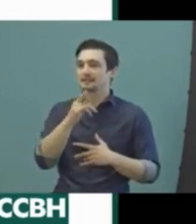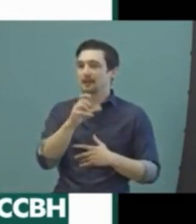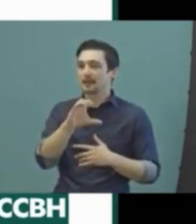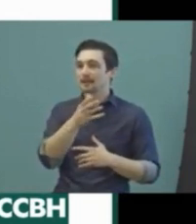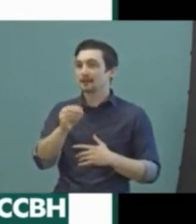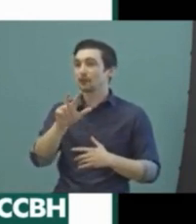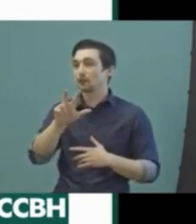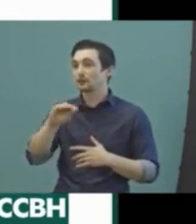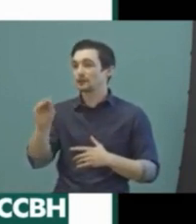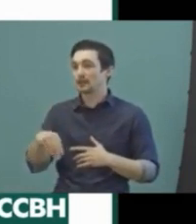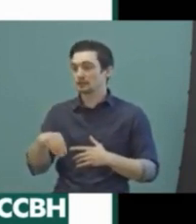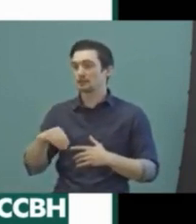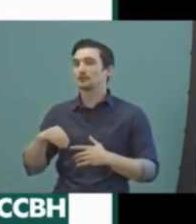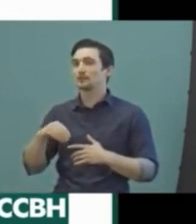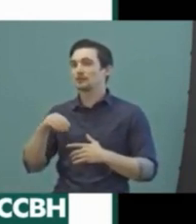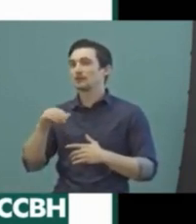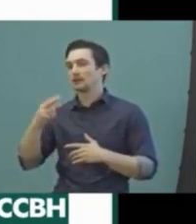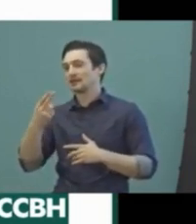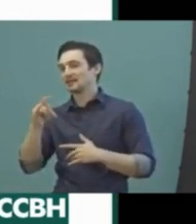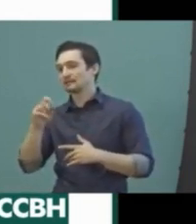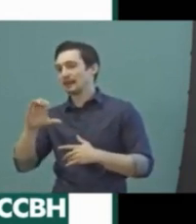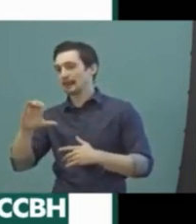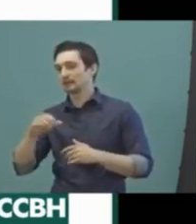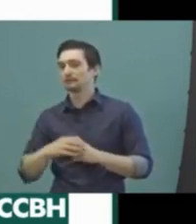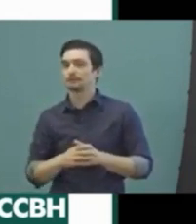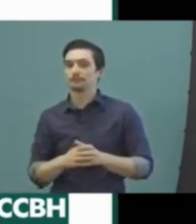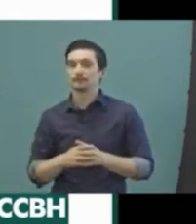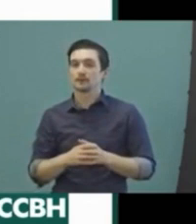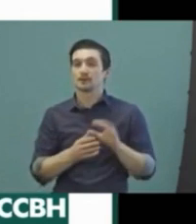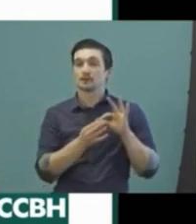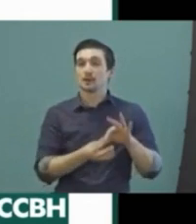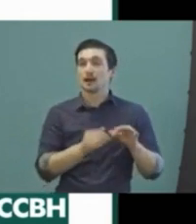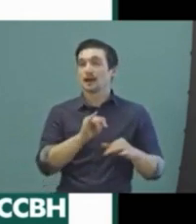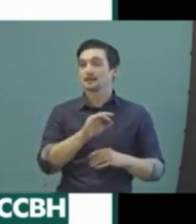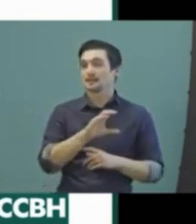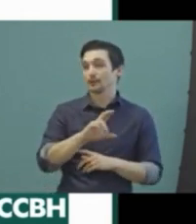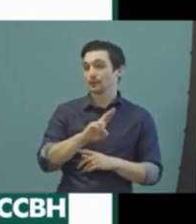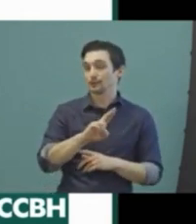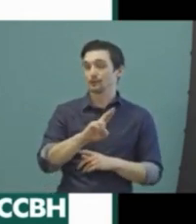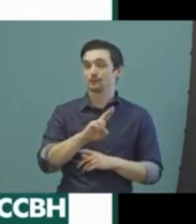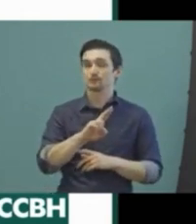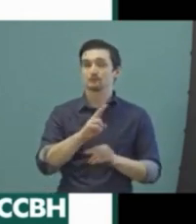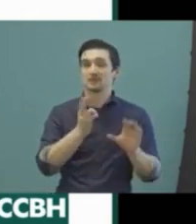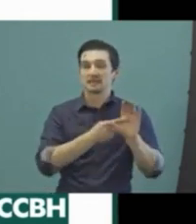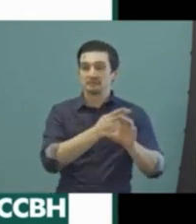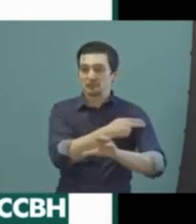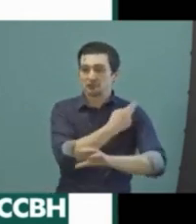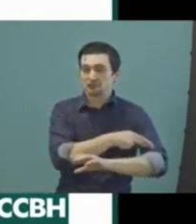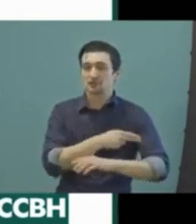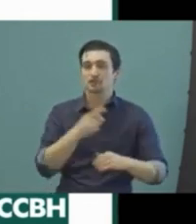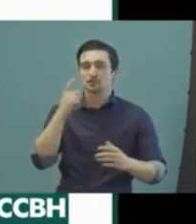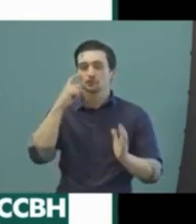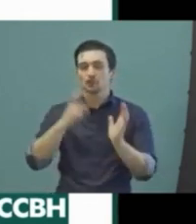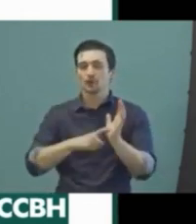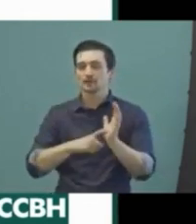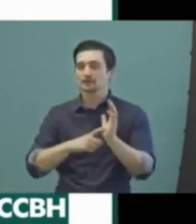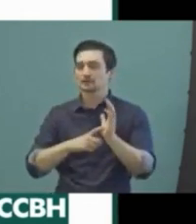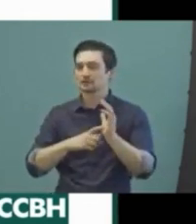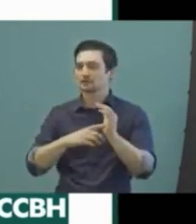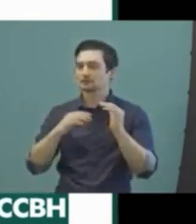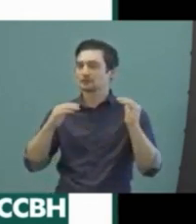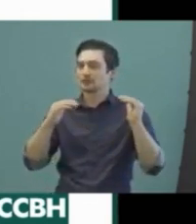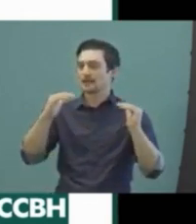and 3% Hispanic. With regard to ICU admissions, you'll see that there is a little bit of a difference,